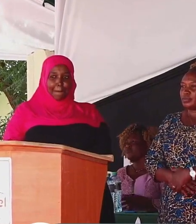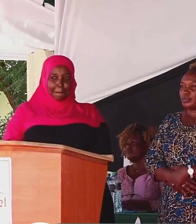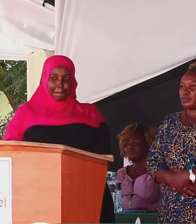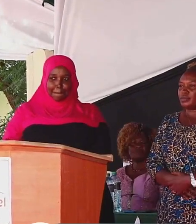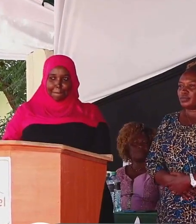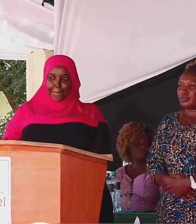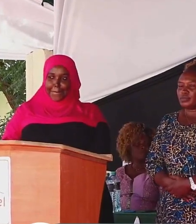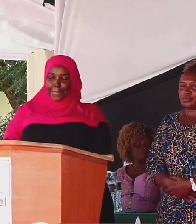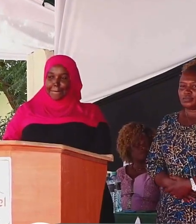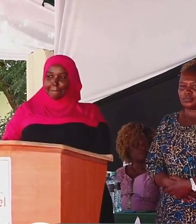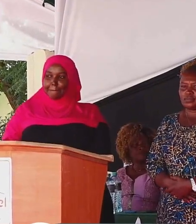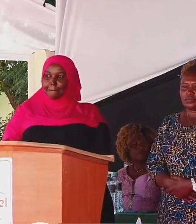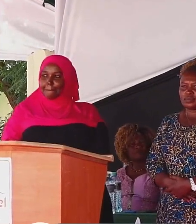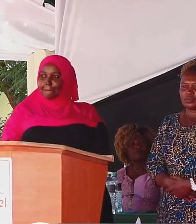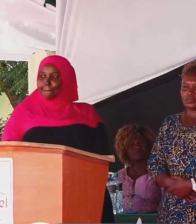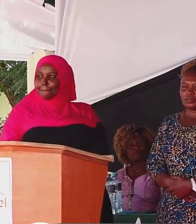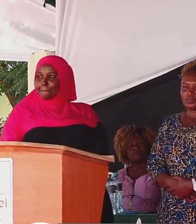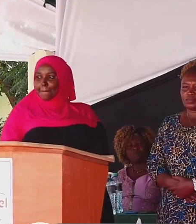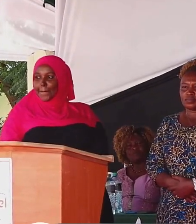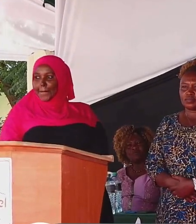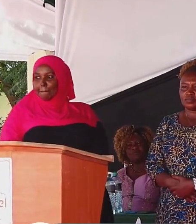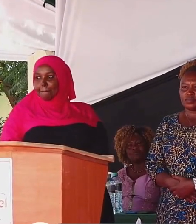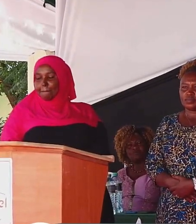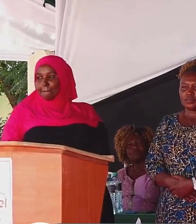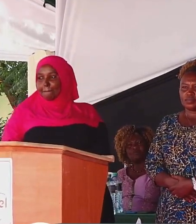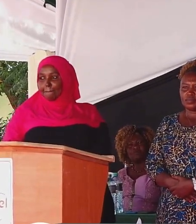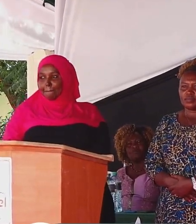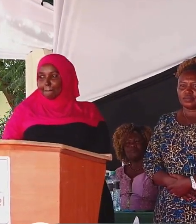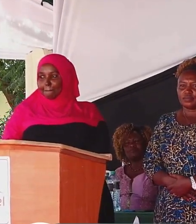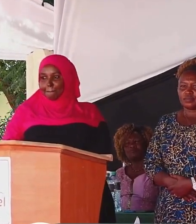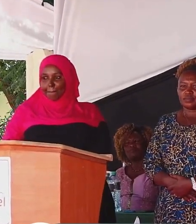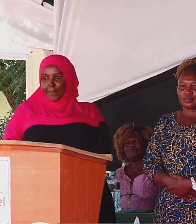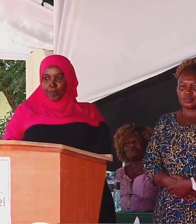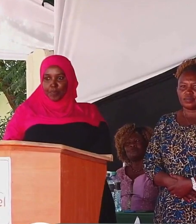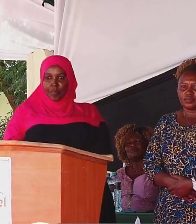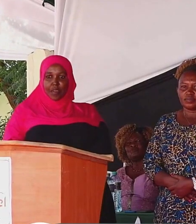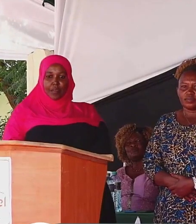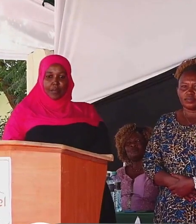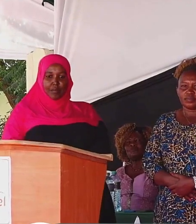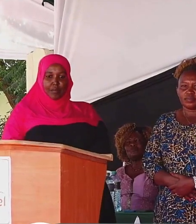mmoja, kawa tu mmoja. Imagine. Na sisi 29.